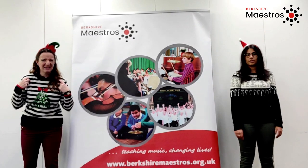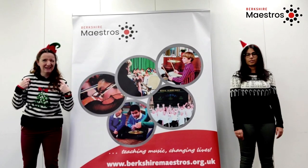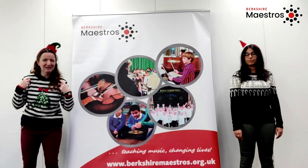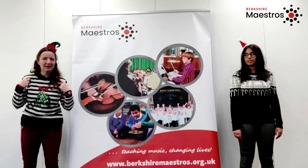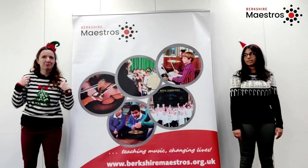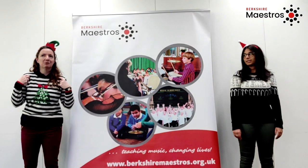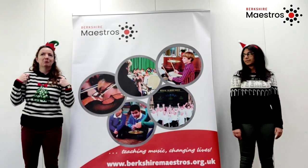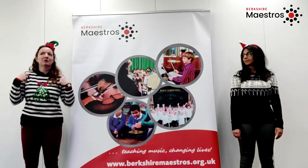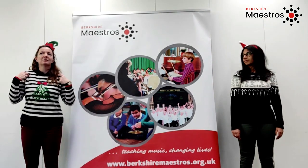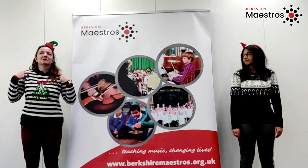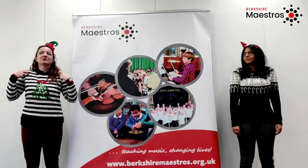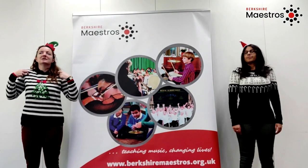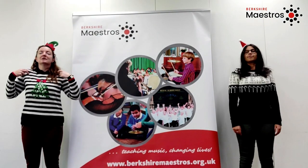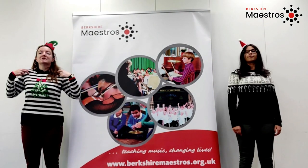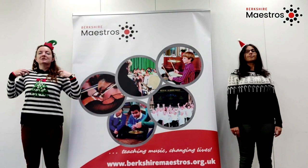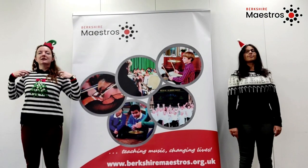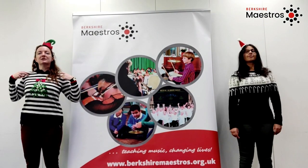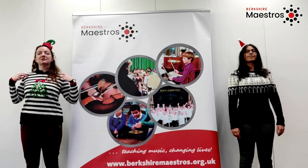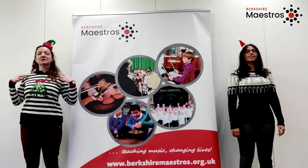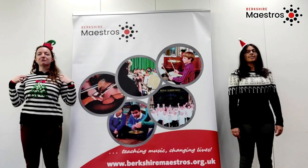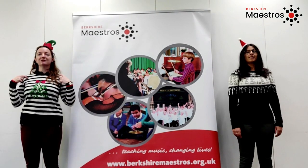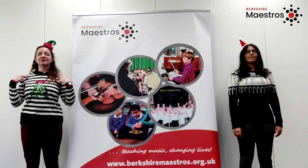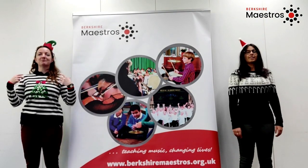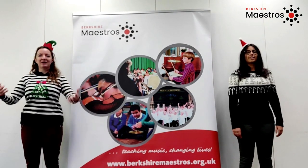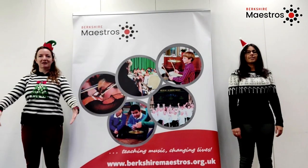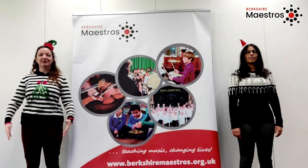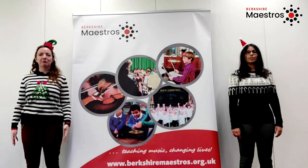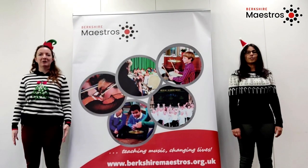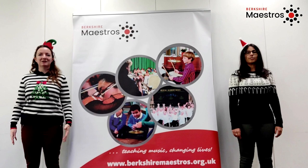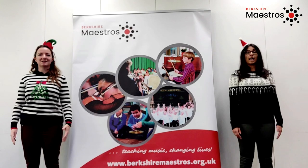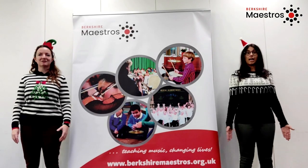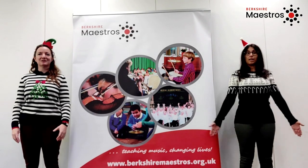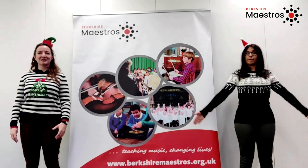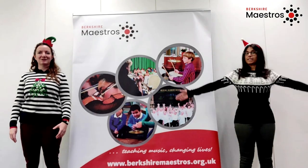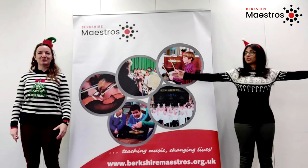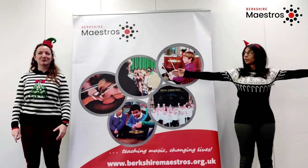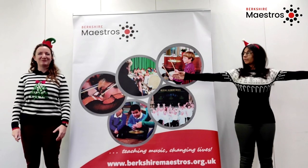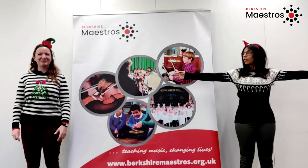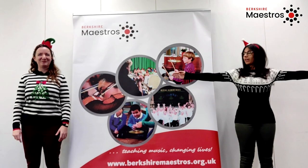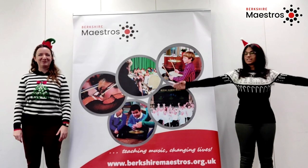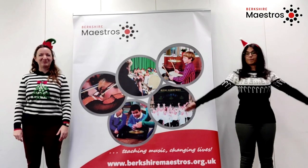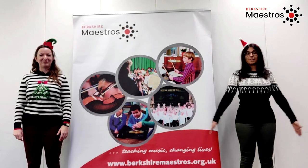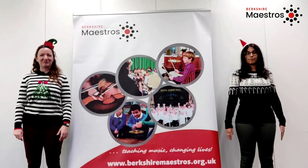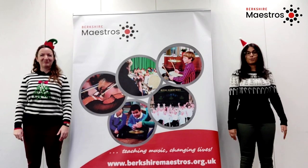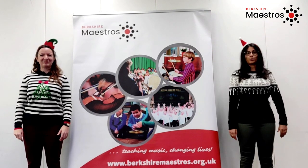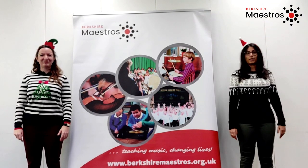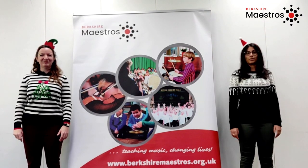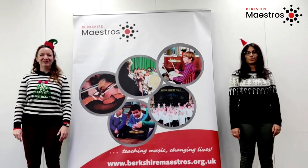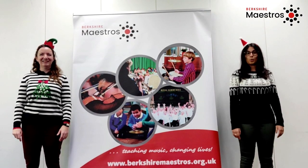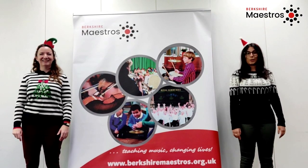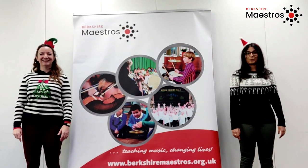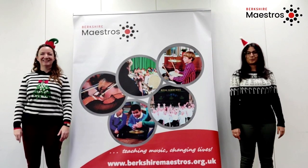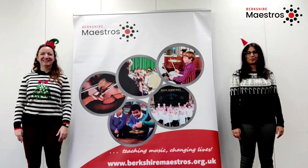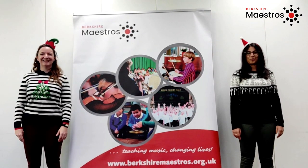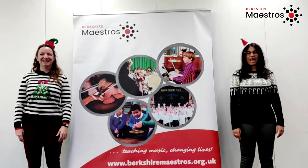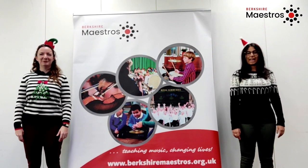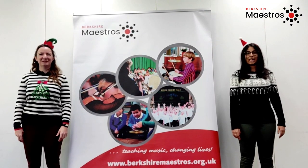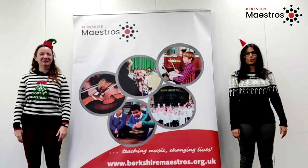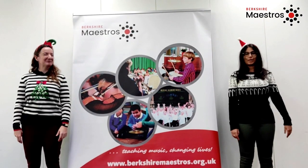Absolutely. It can happen when we're concentrating on sitting. Let's just bring those back and remind ourselves. And making sure we've got that space in between us as well. There we go. Here we